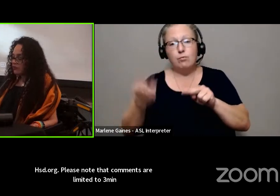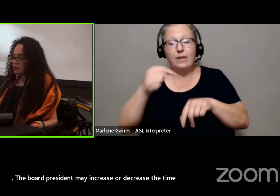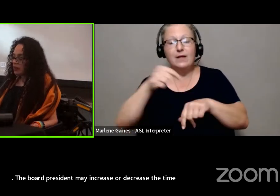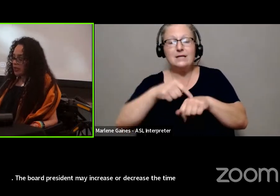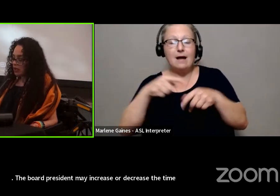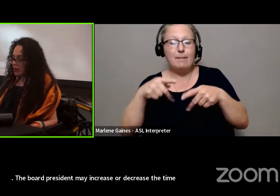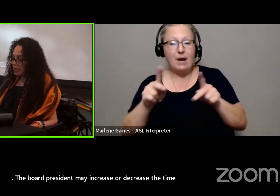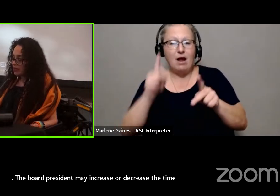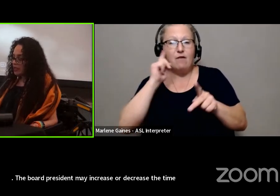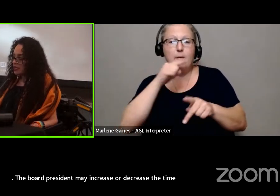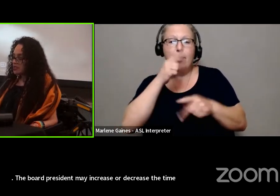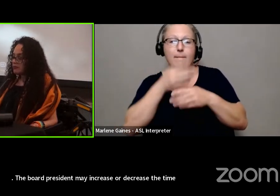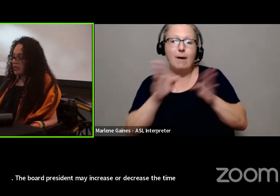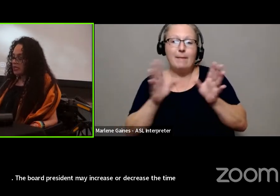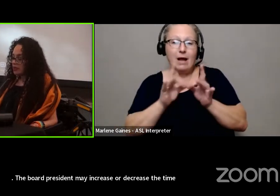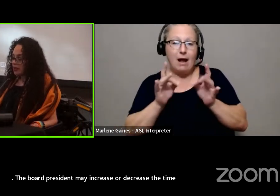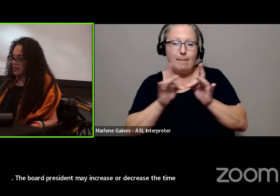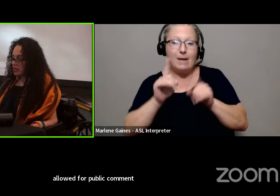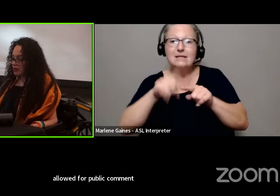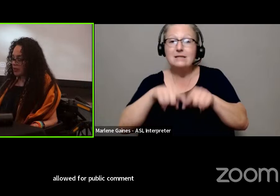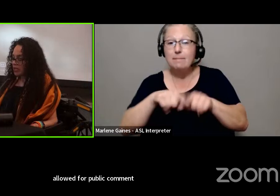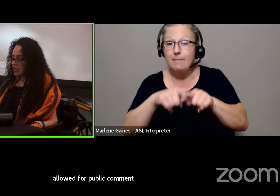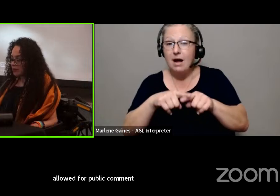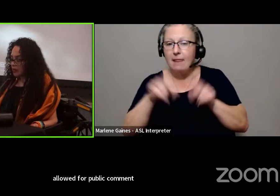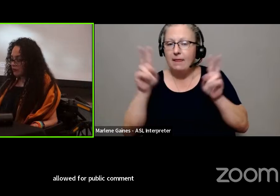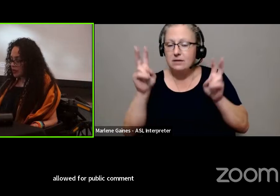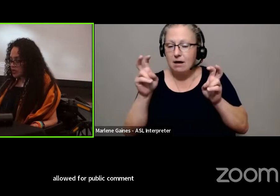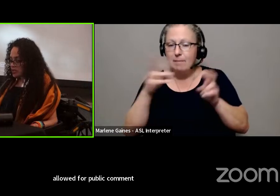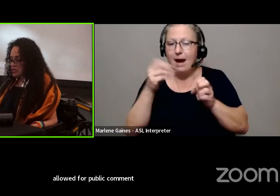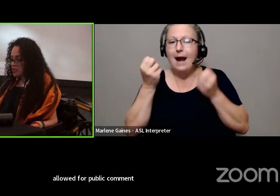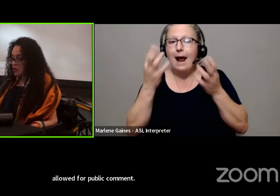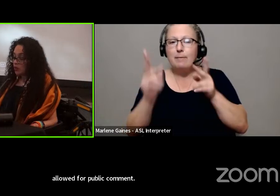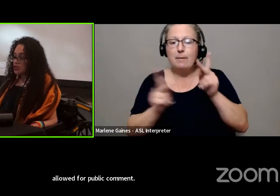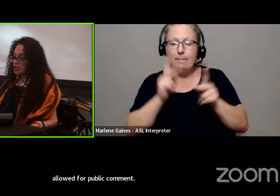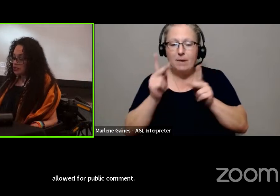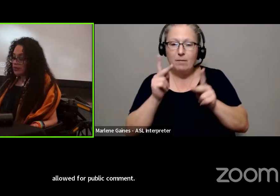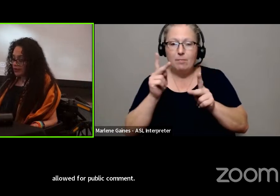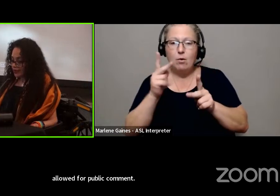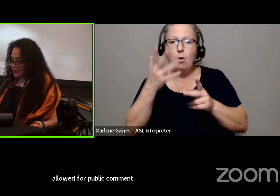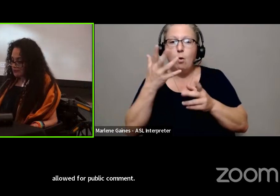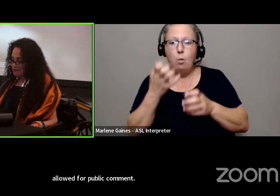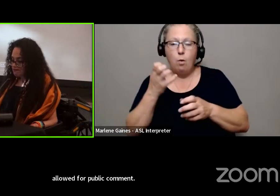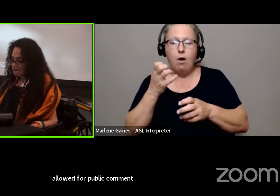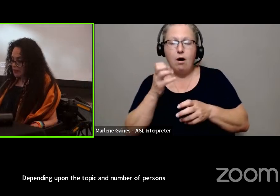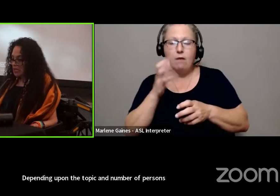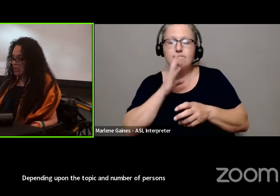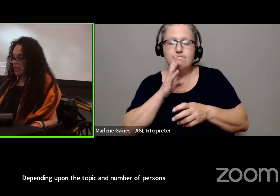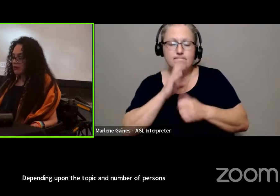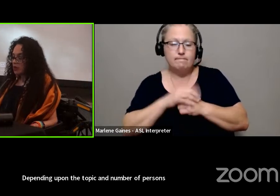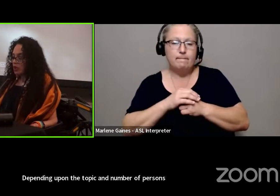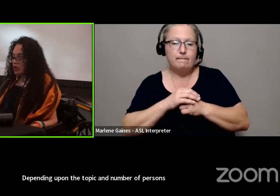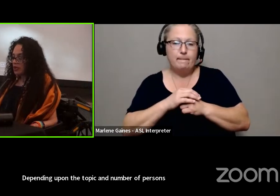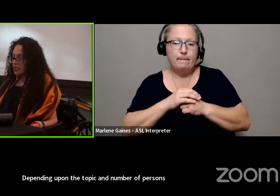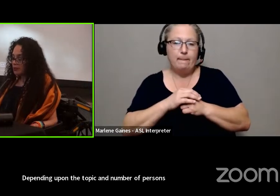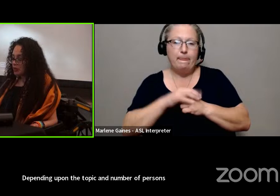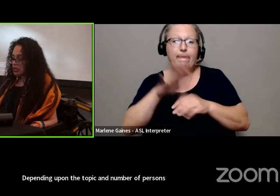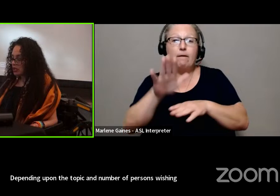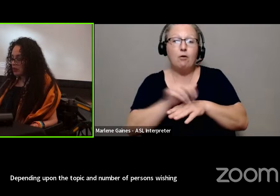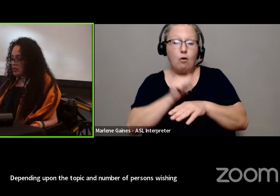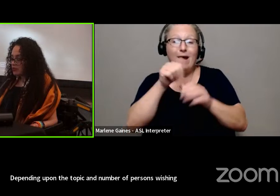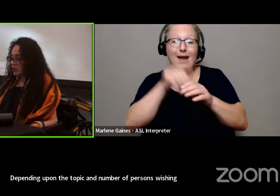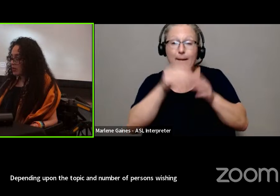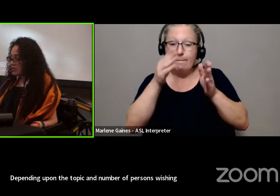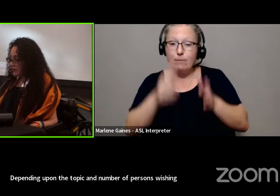allowed for public comment, depending upon the topic and number of persons wishing to be heard. I will call on